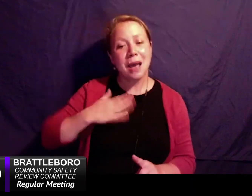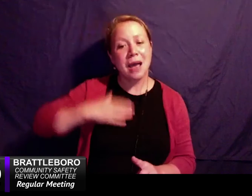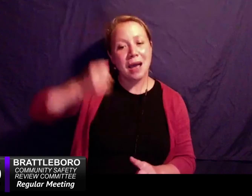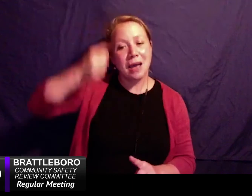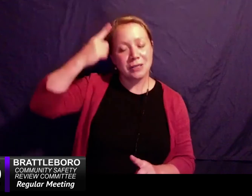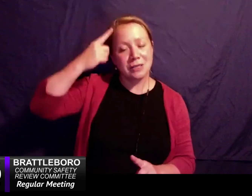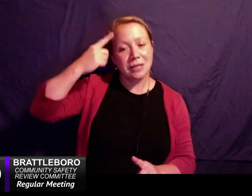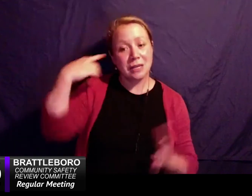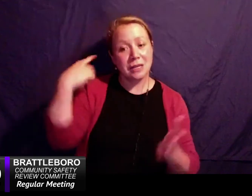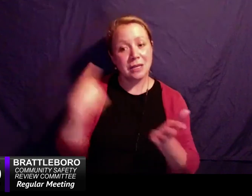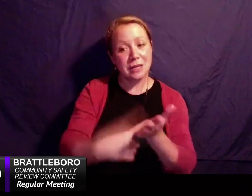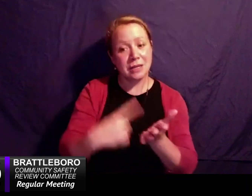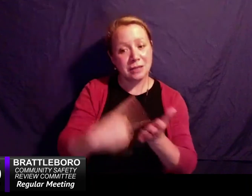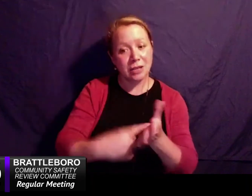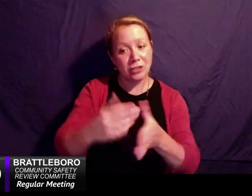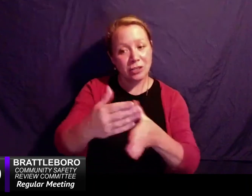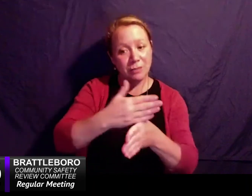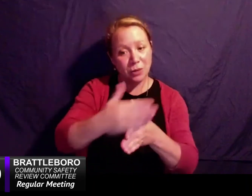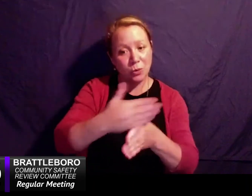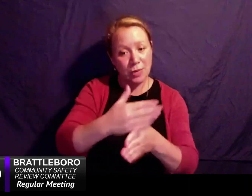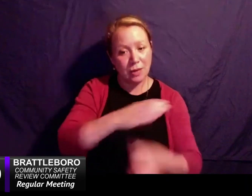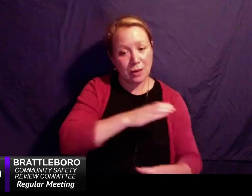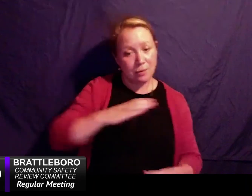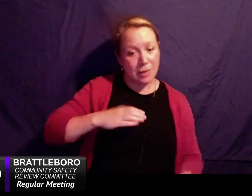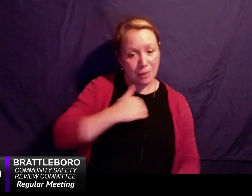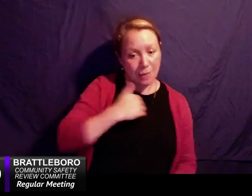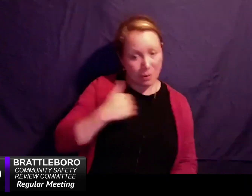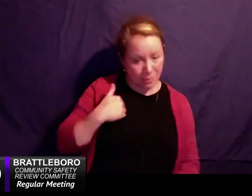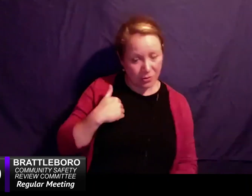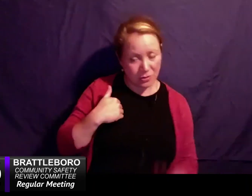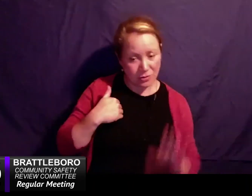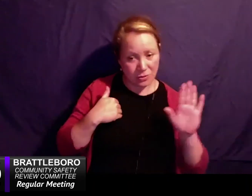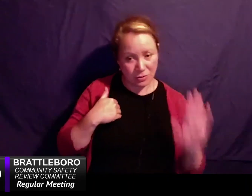discussion between committee members